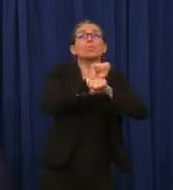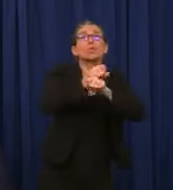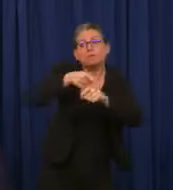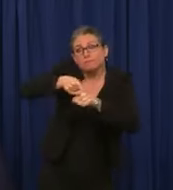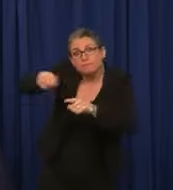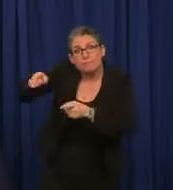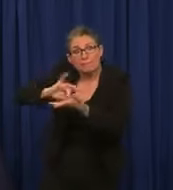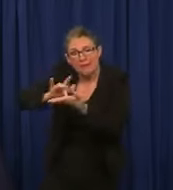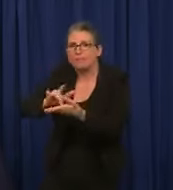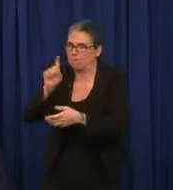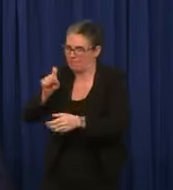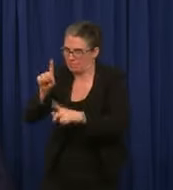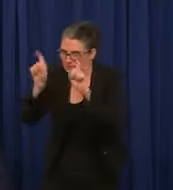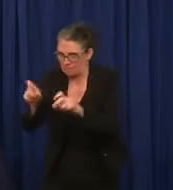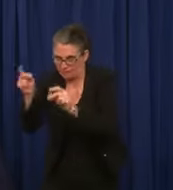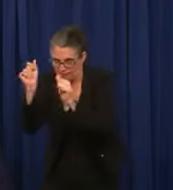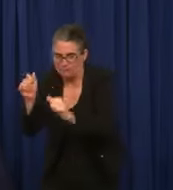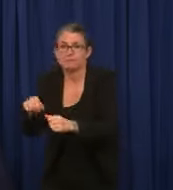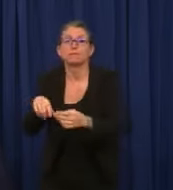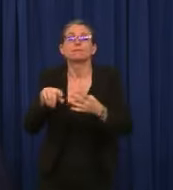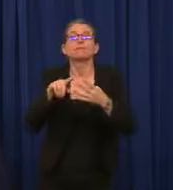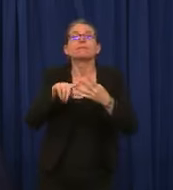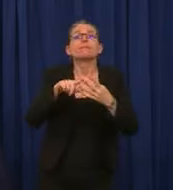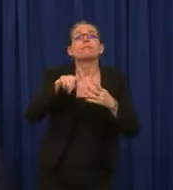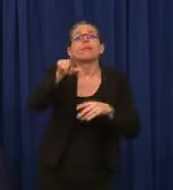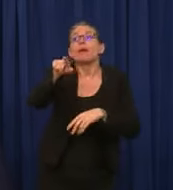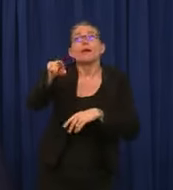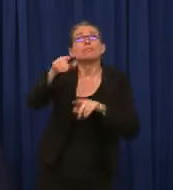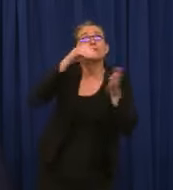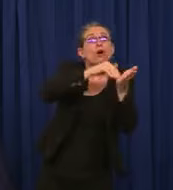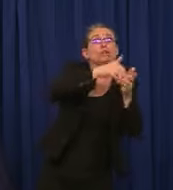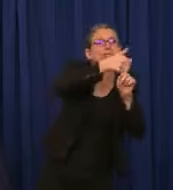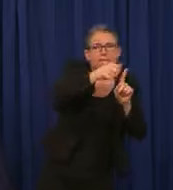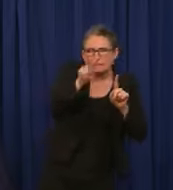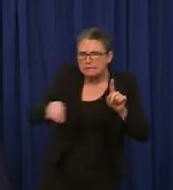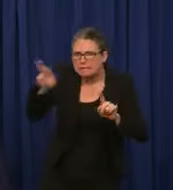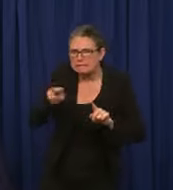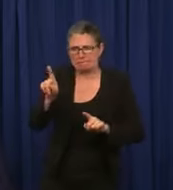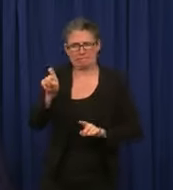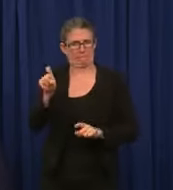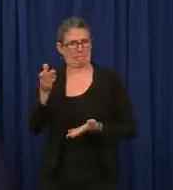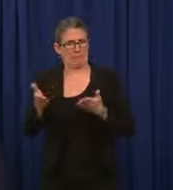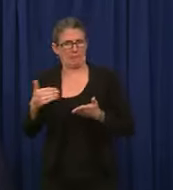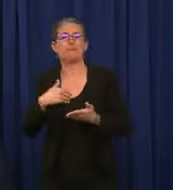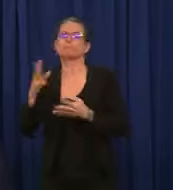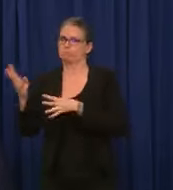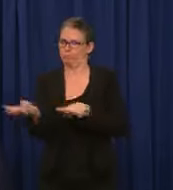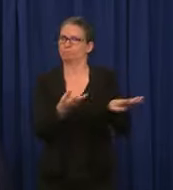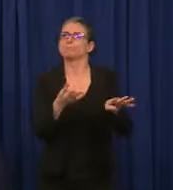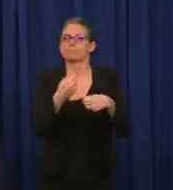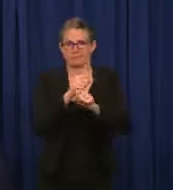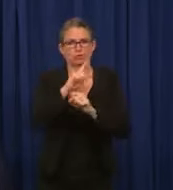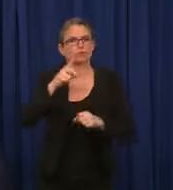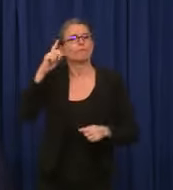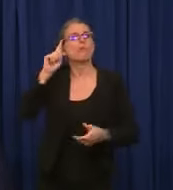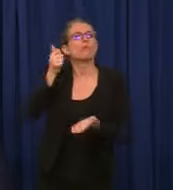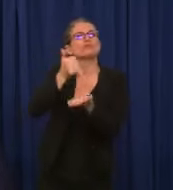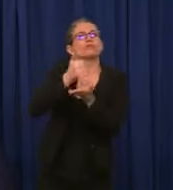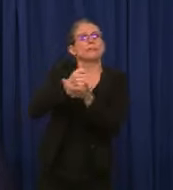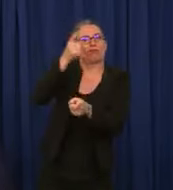decision making. And that right now continues to be our area of focus, as it is with public health laboratories across the